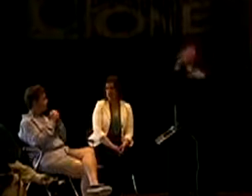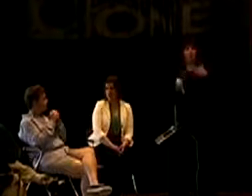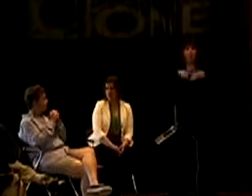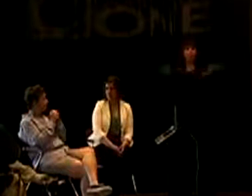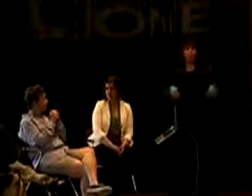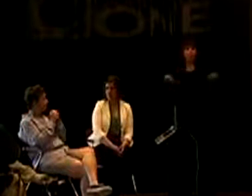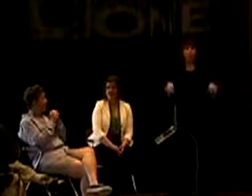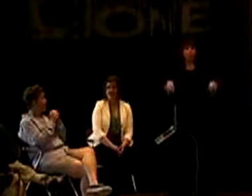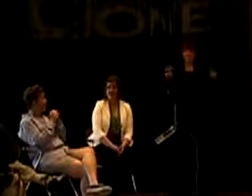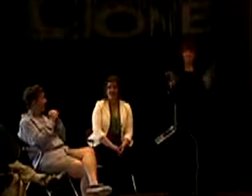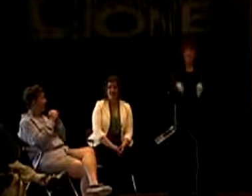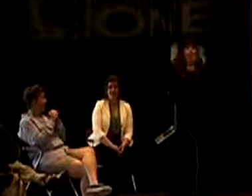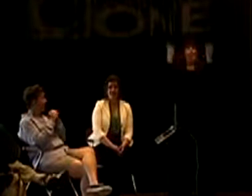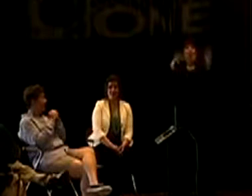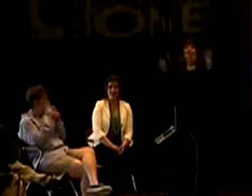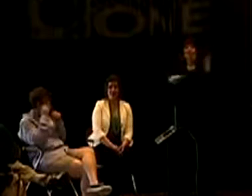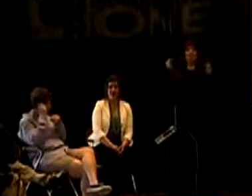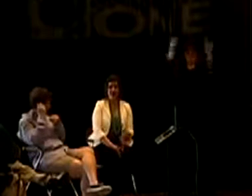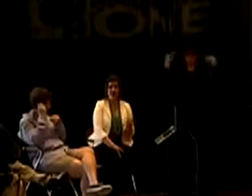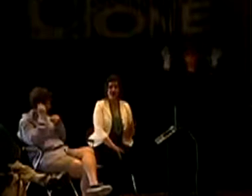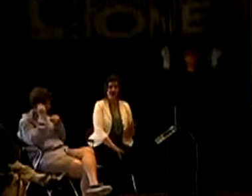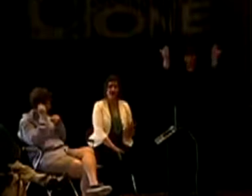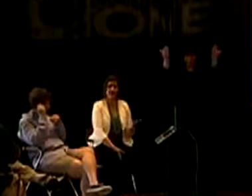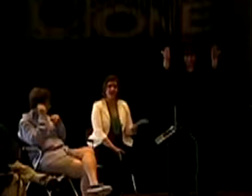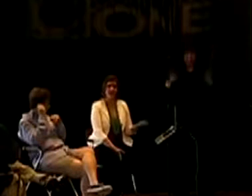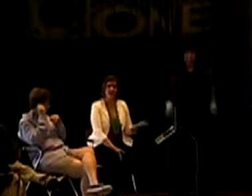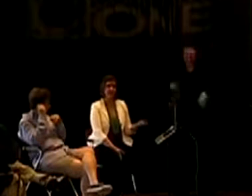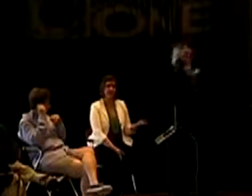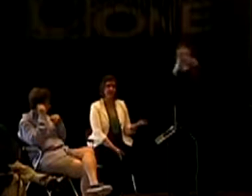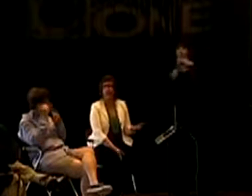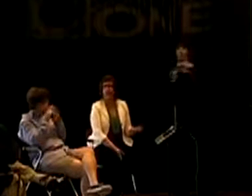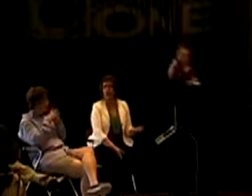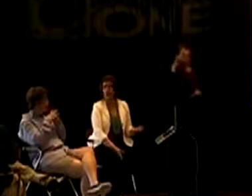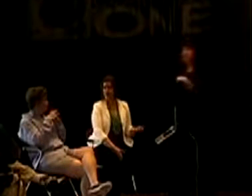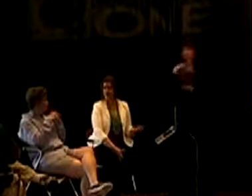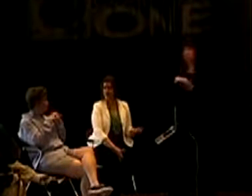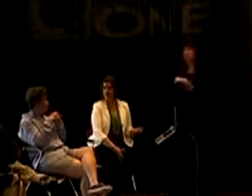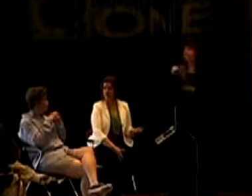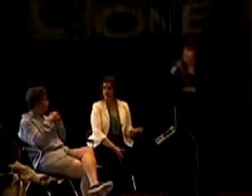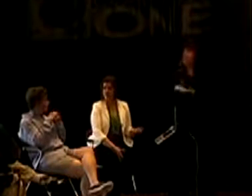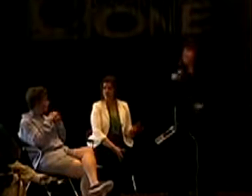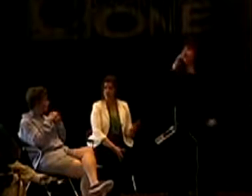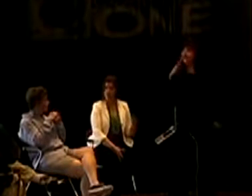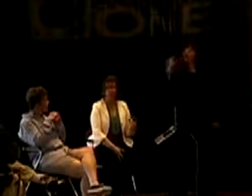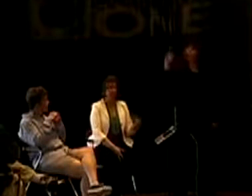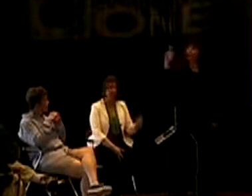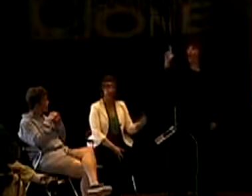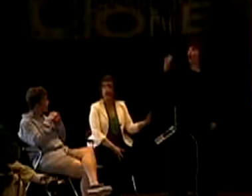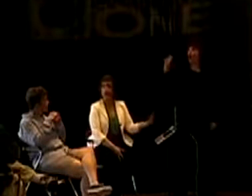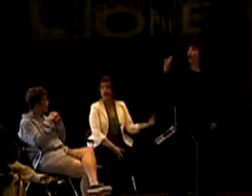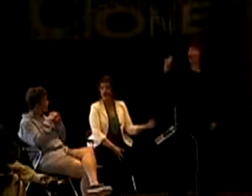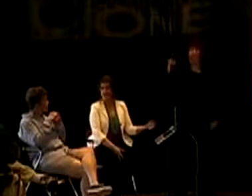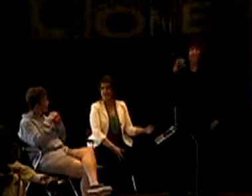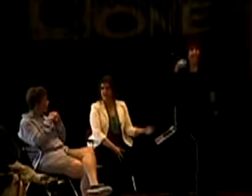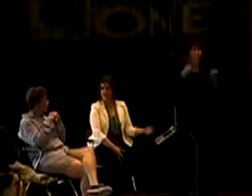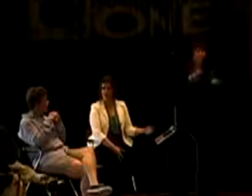it. And that, in fact, that's the deal with making art in general. That if you try and plan it